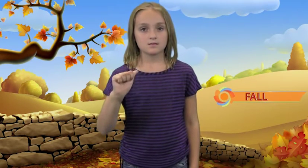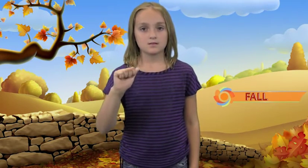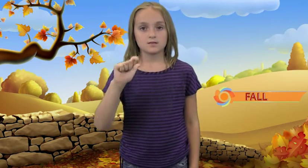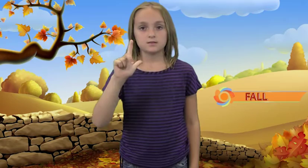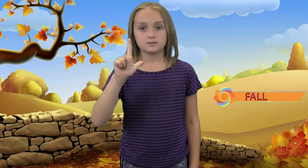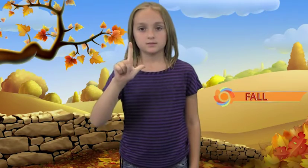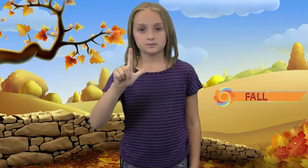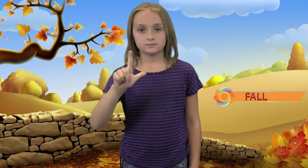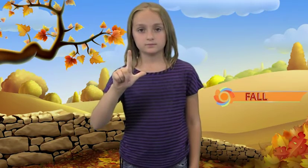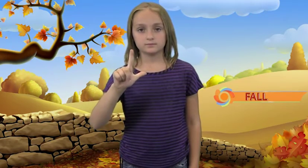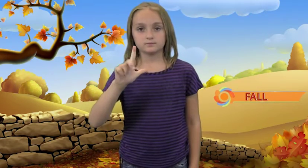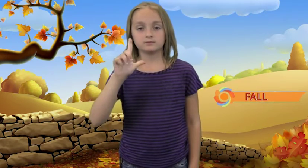Fall.